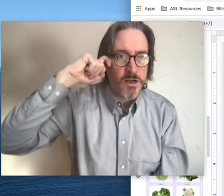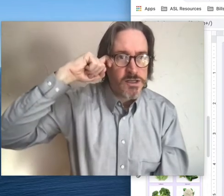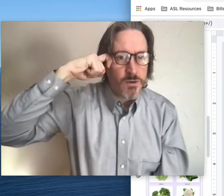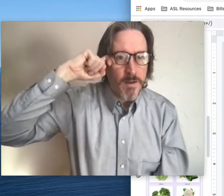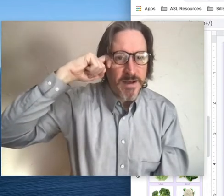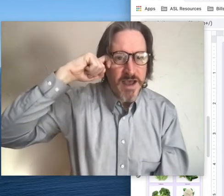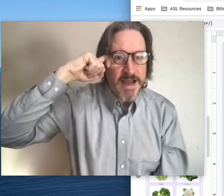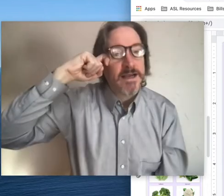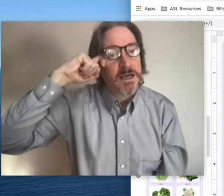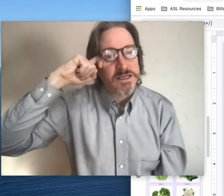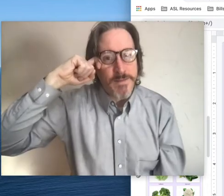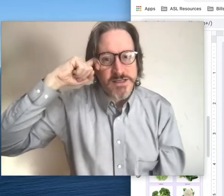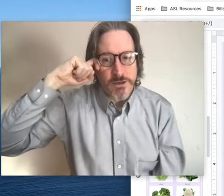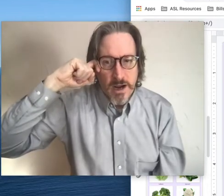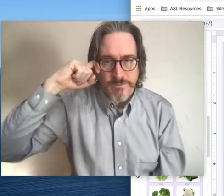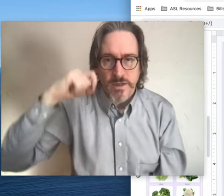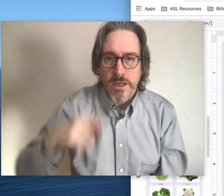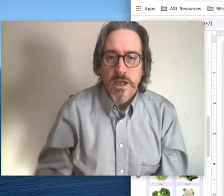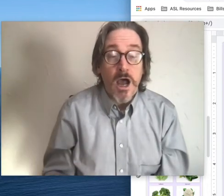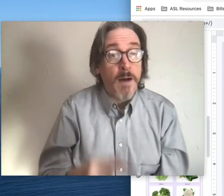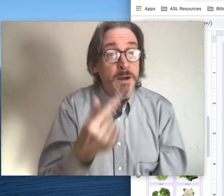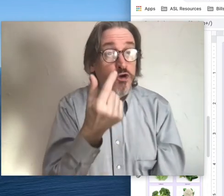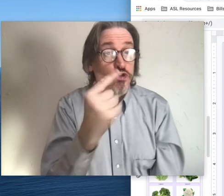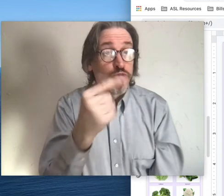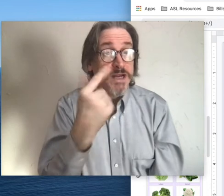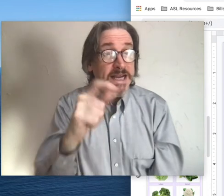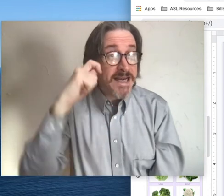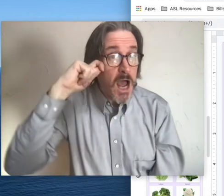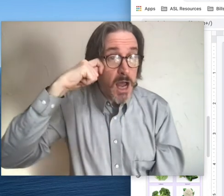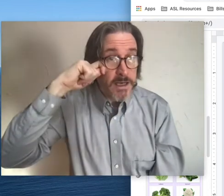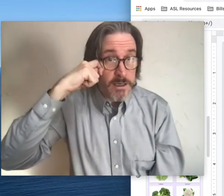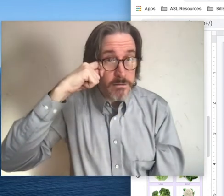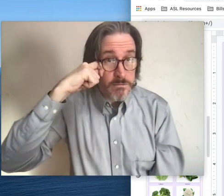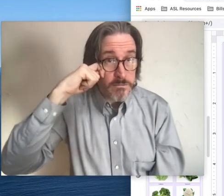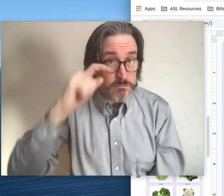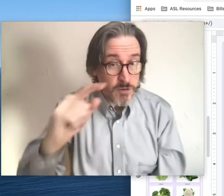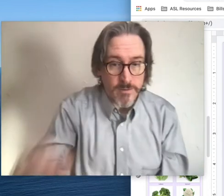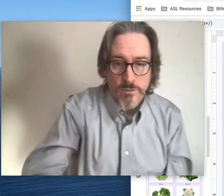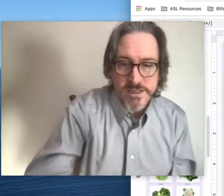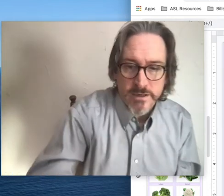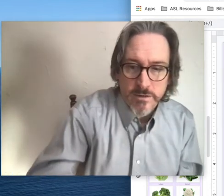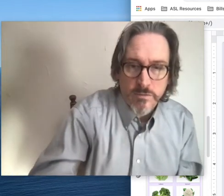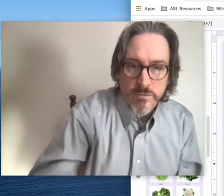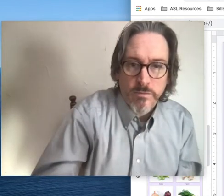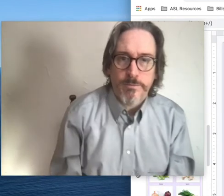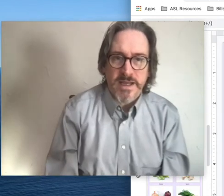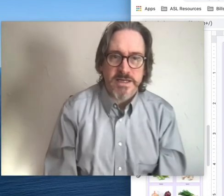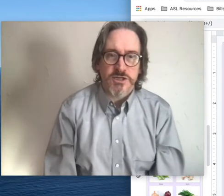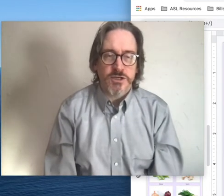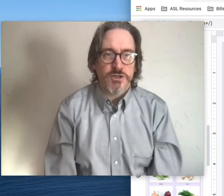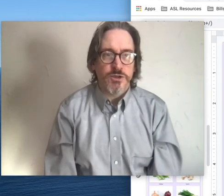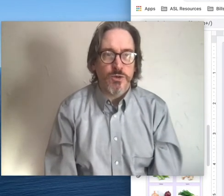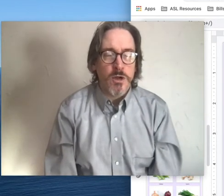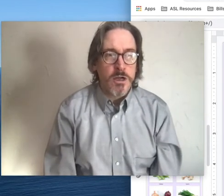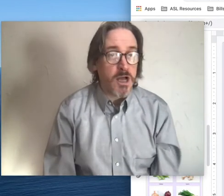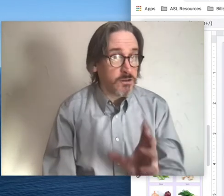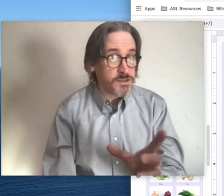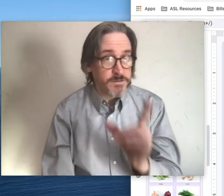lower. So up by the eye, because it makes you cry. Green onion, right? We said pay attention